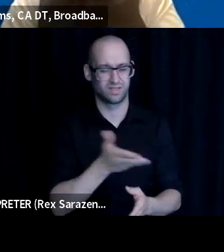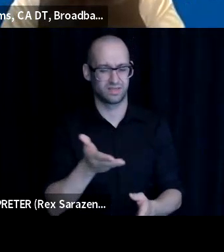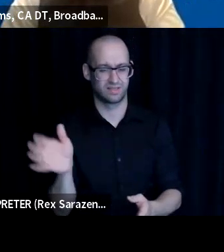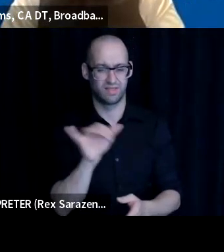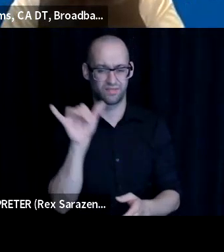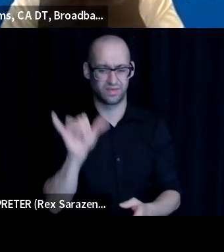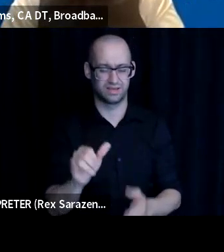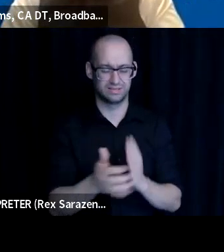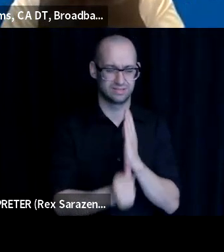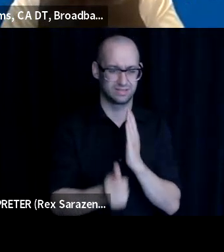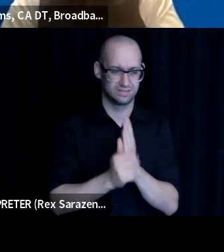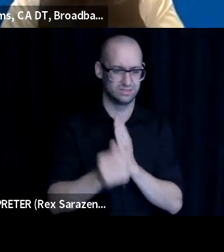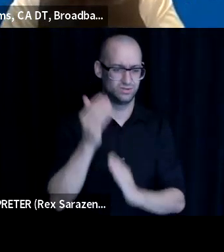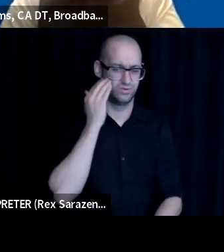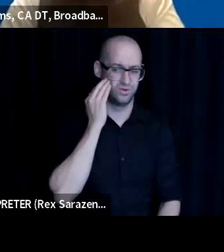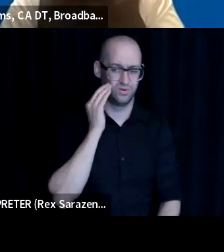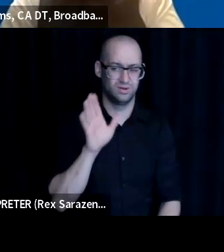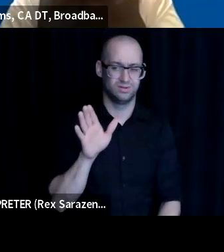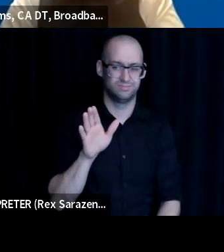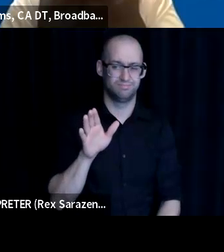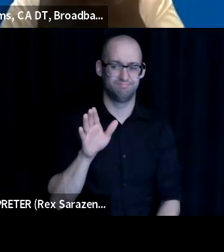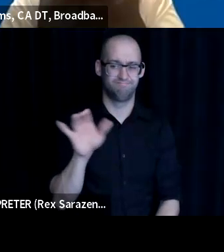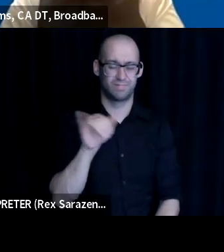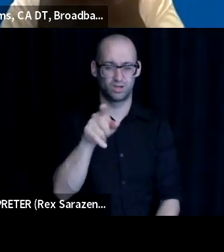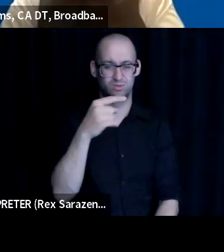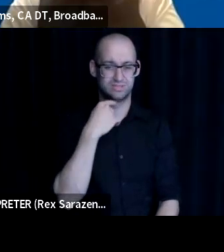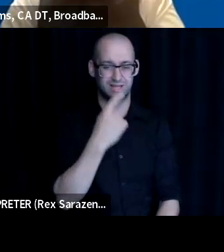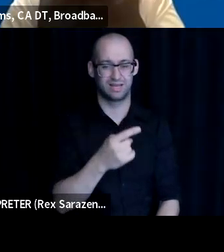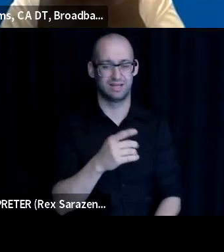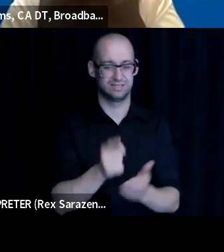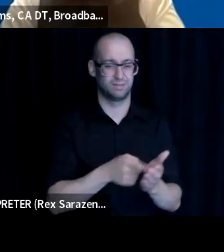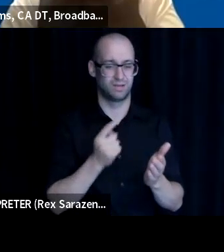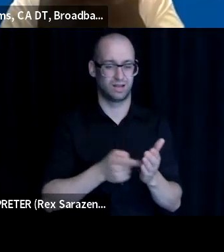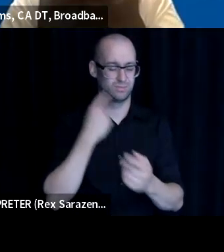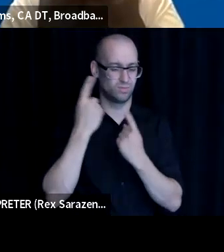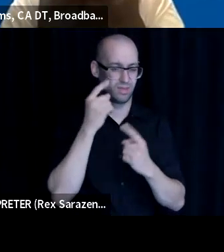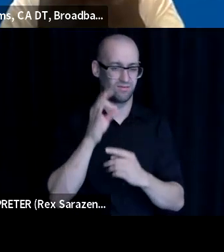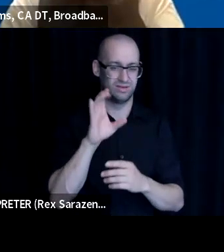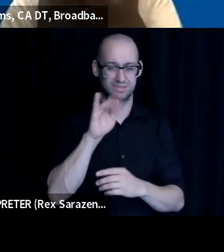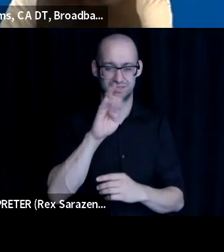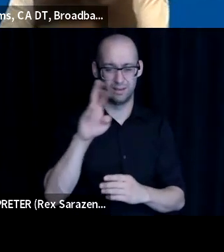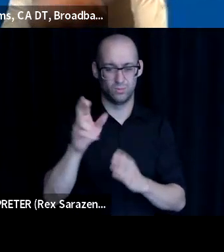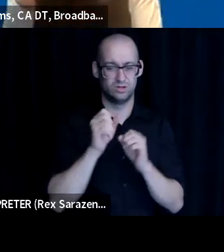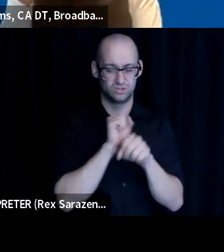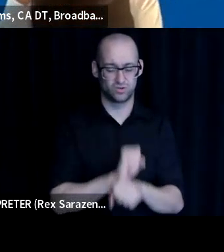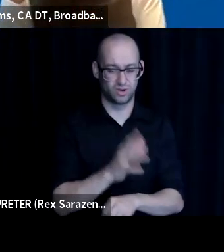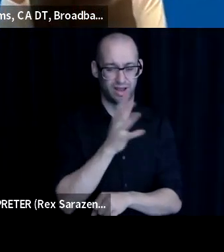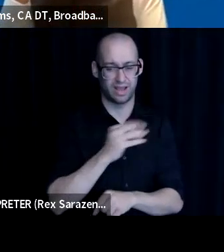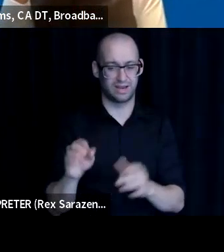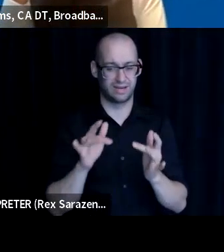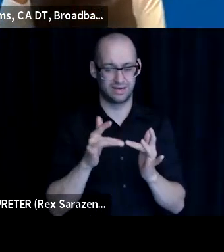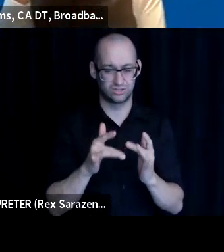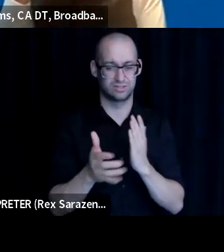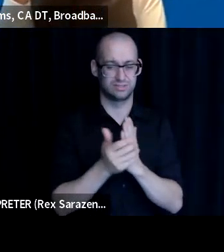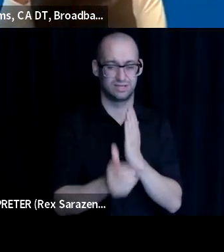that, as you said, sometimes we think of cybersecurity and digital skills in a much more